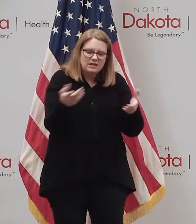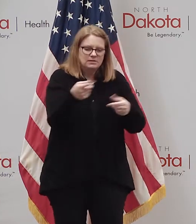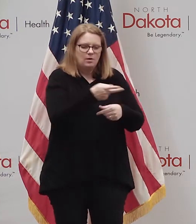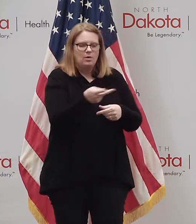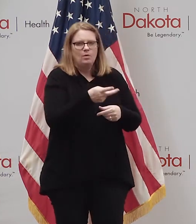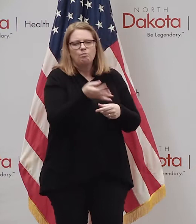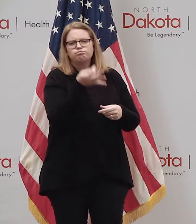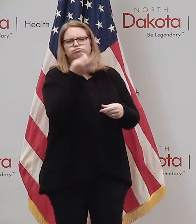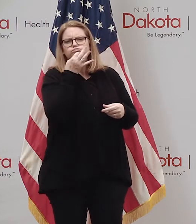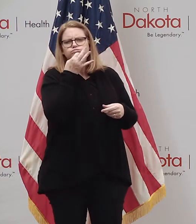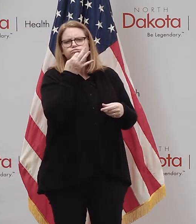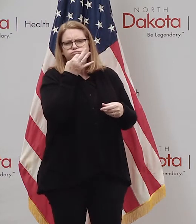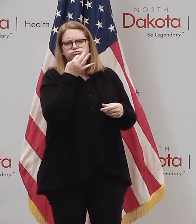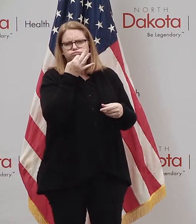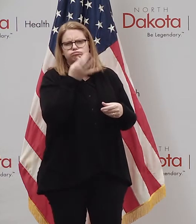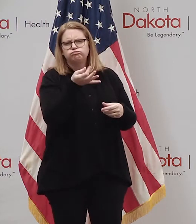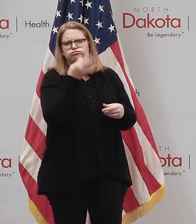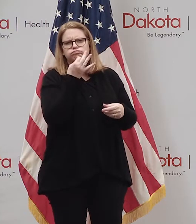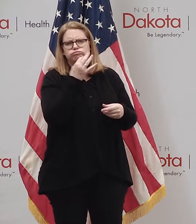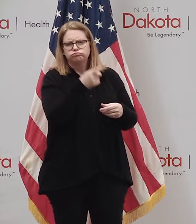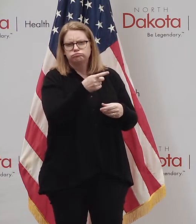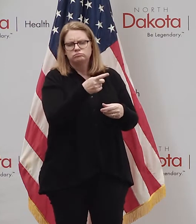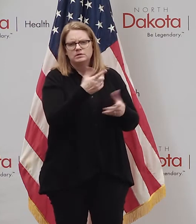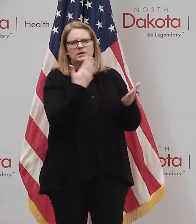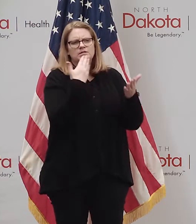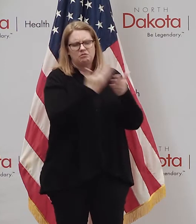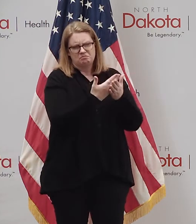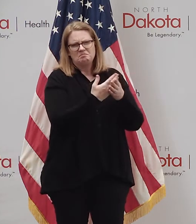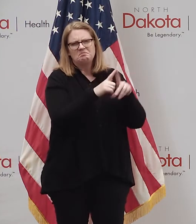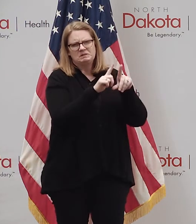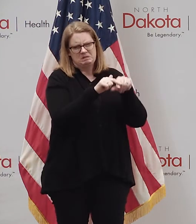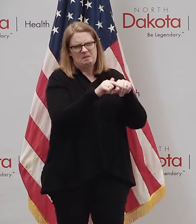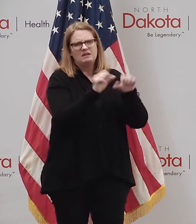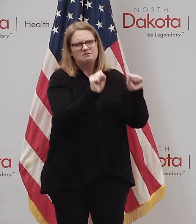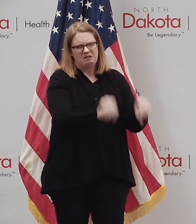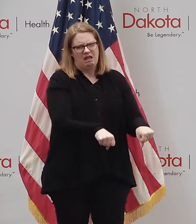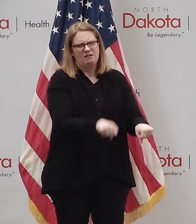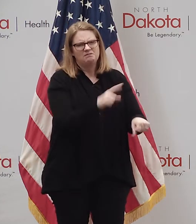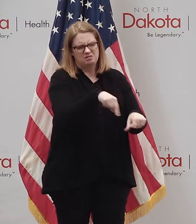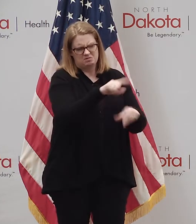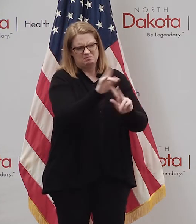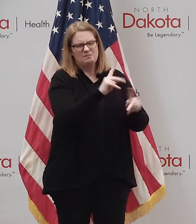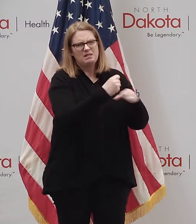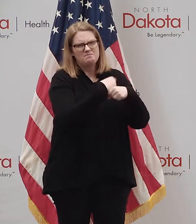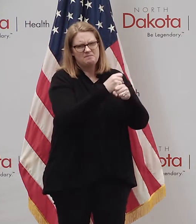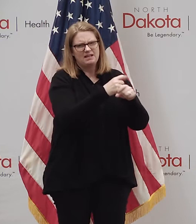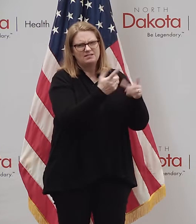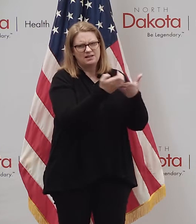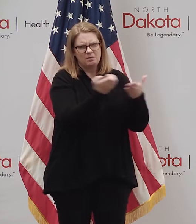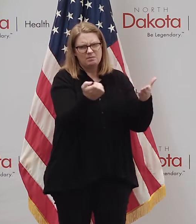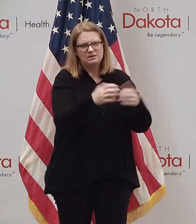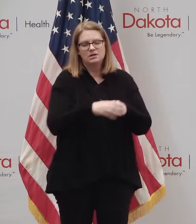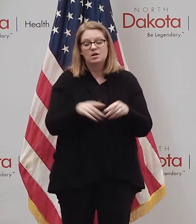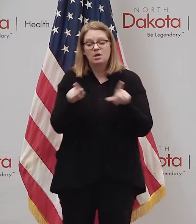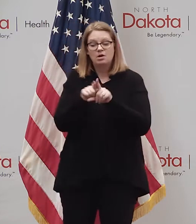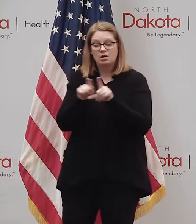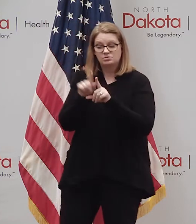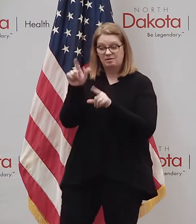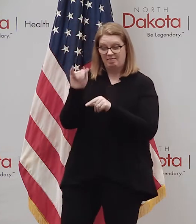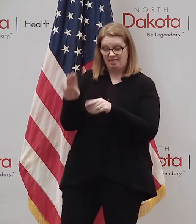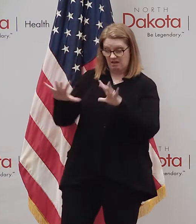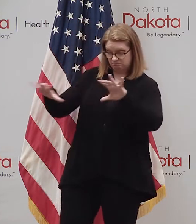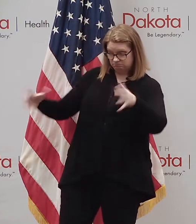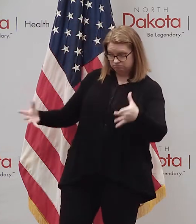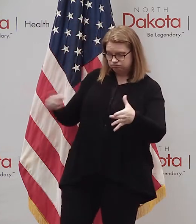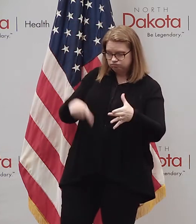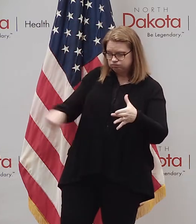in the field for a long time. They are credible and reliable. We also have a lab full of critical thinkers